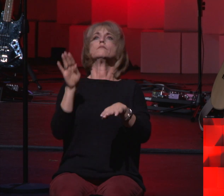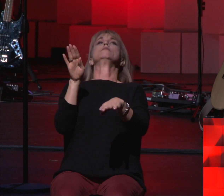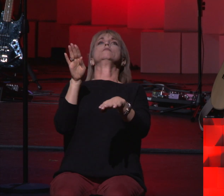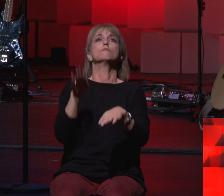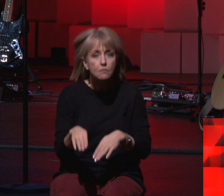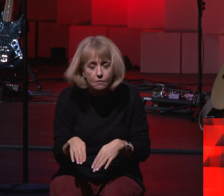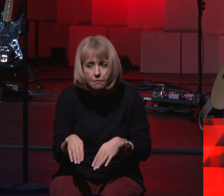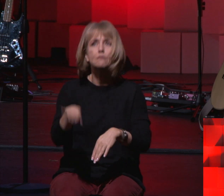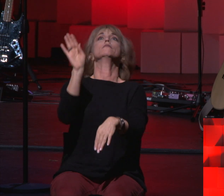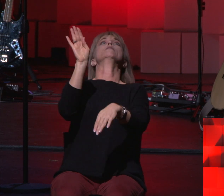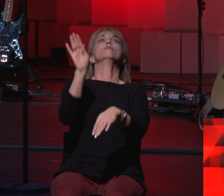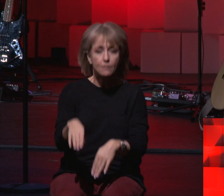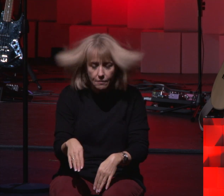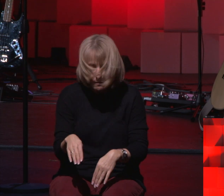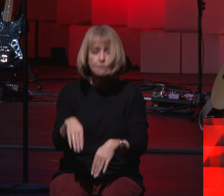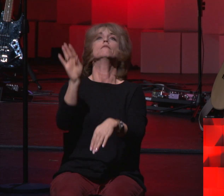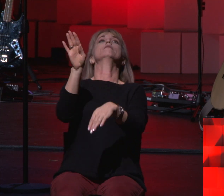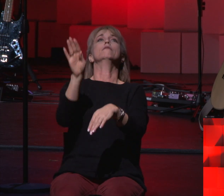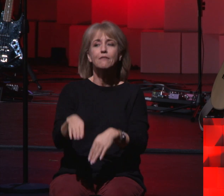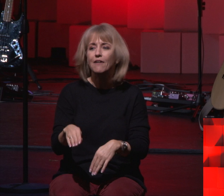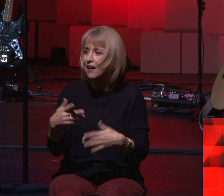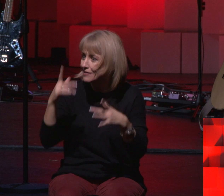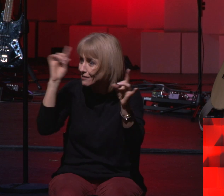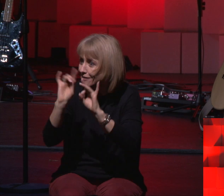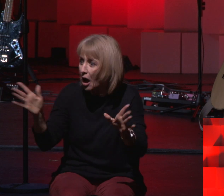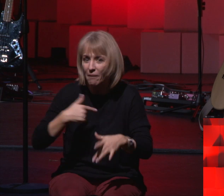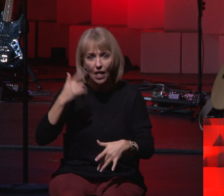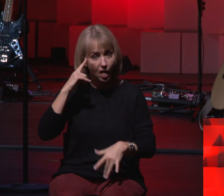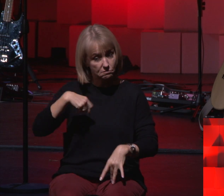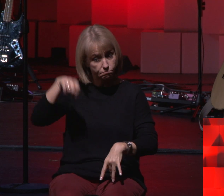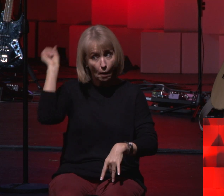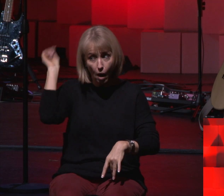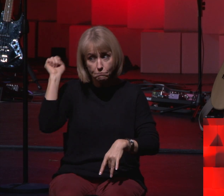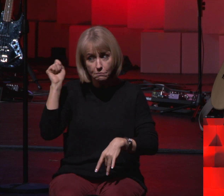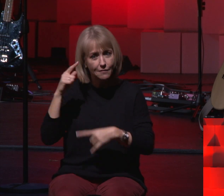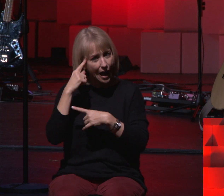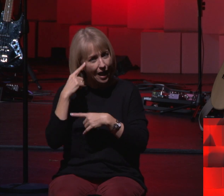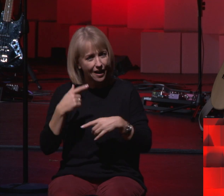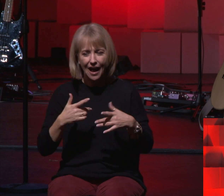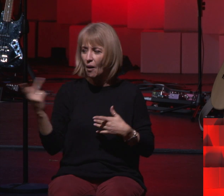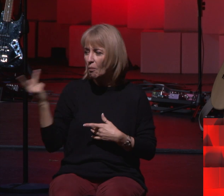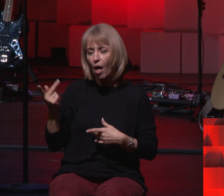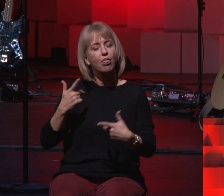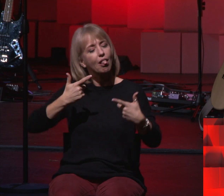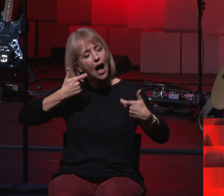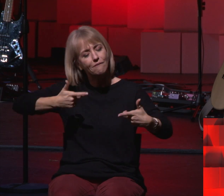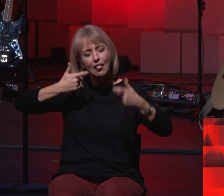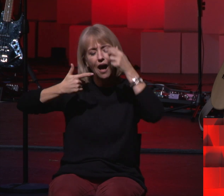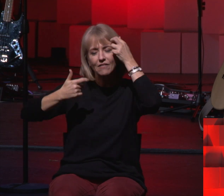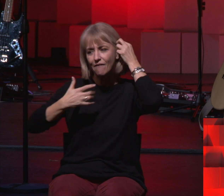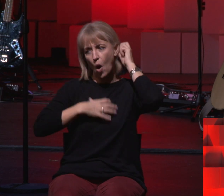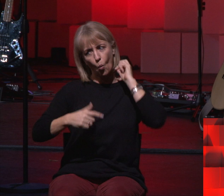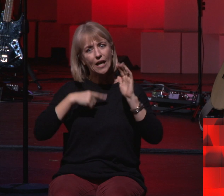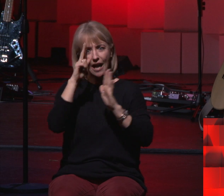and I thought I was going to get whiplash, just hitting forward and back. And we both ended up just laughing, and I wish, like everything, we had a